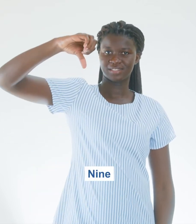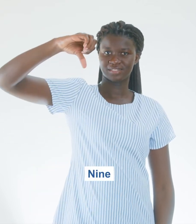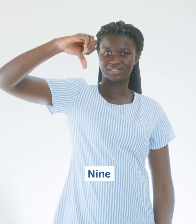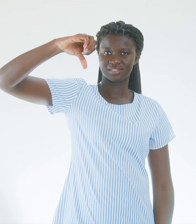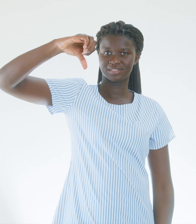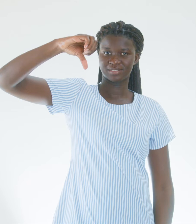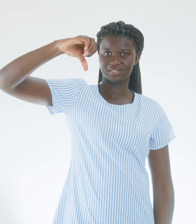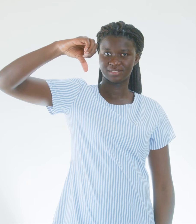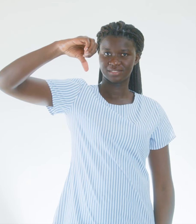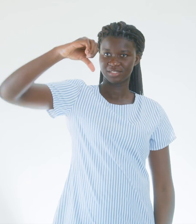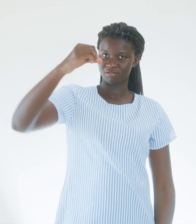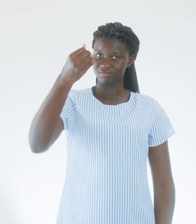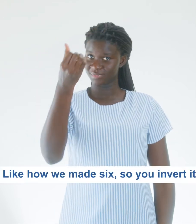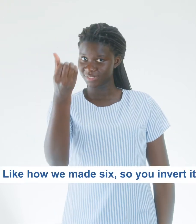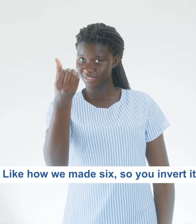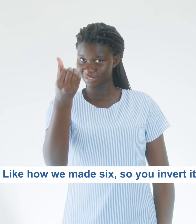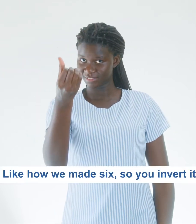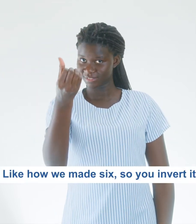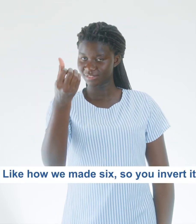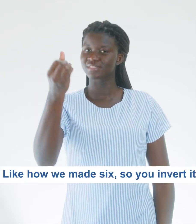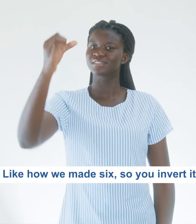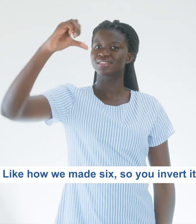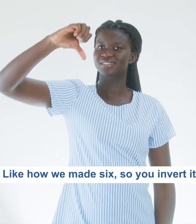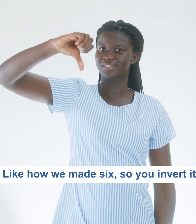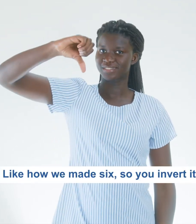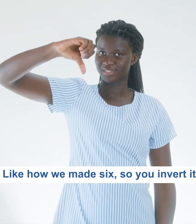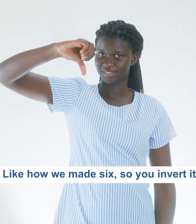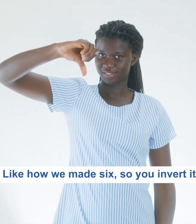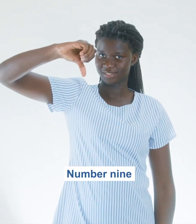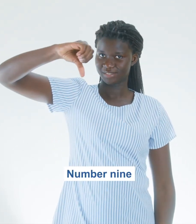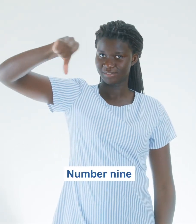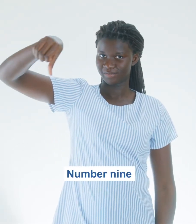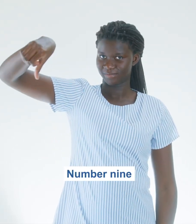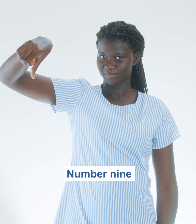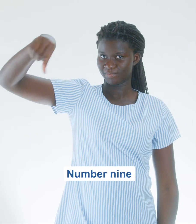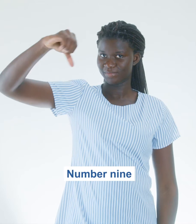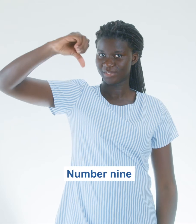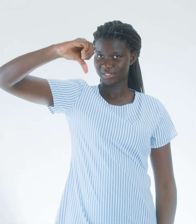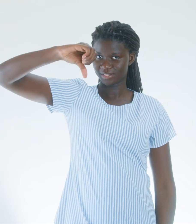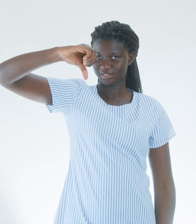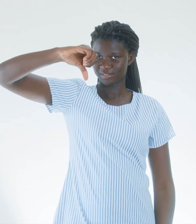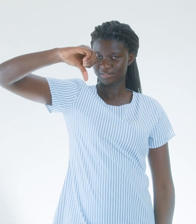9. Like how we made 6, so you invert it. Number 9.